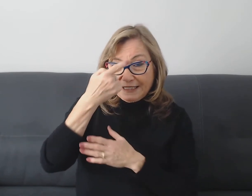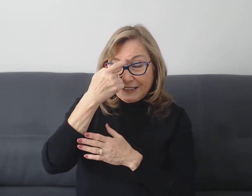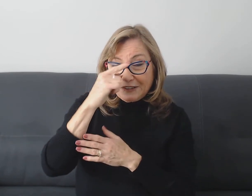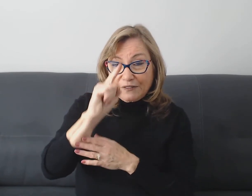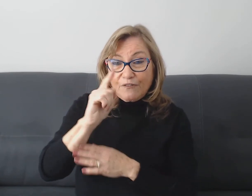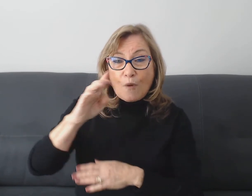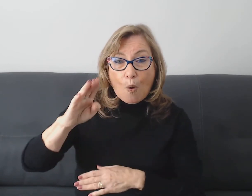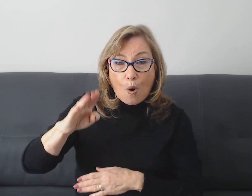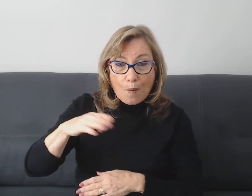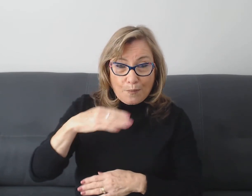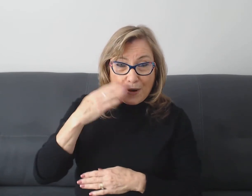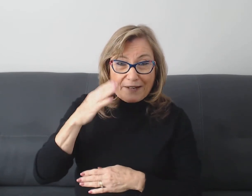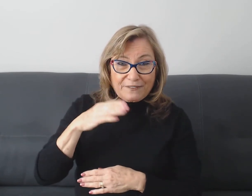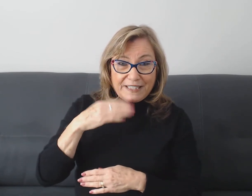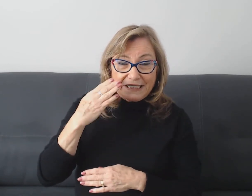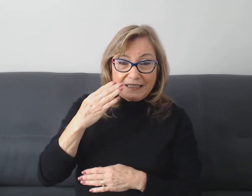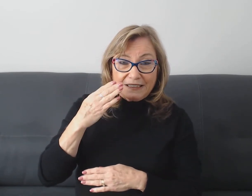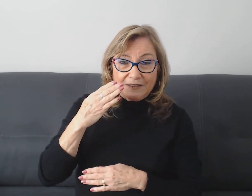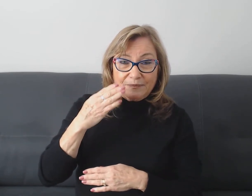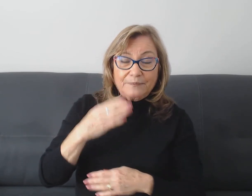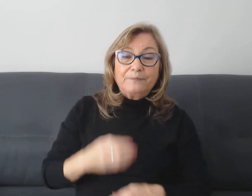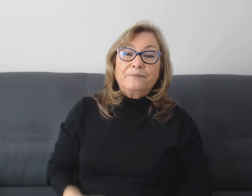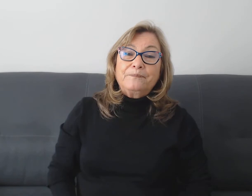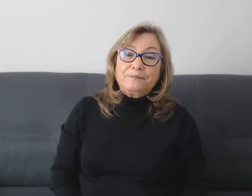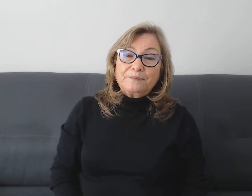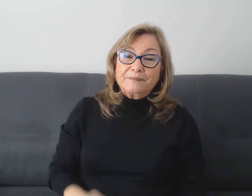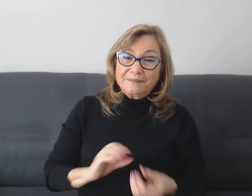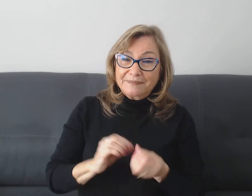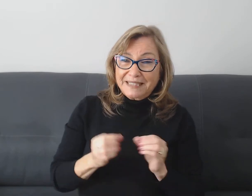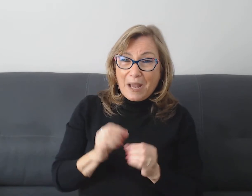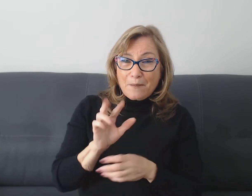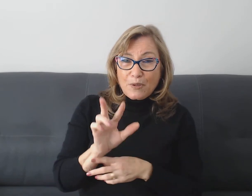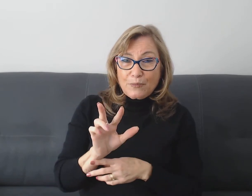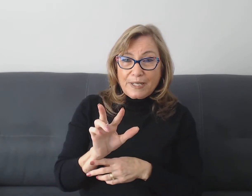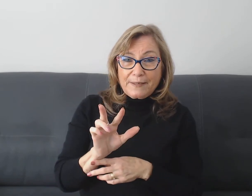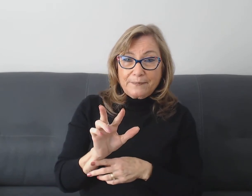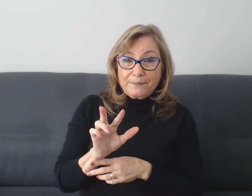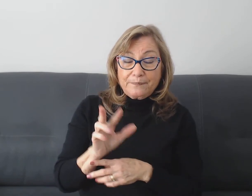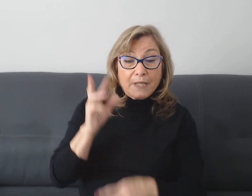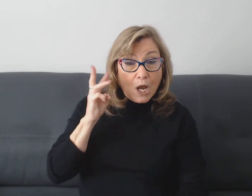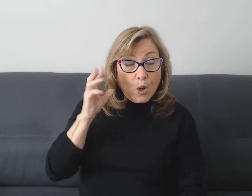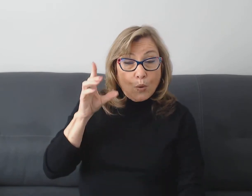Number three, would you like a piece of pie